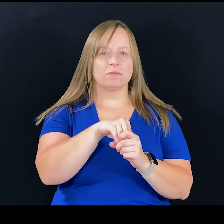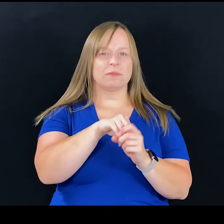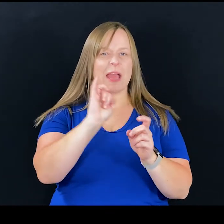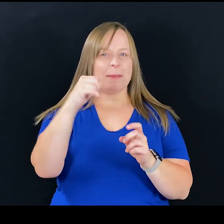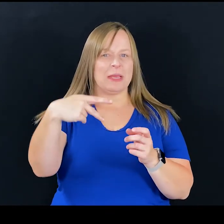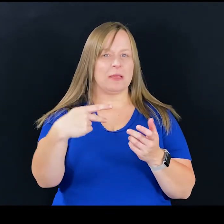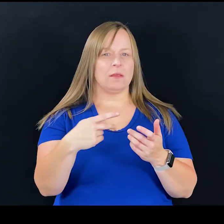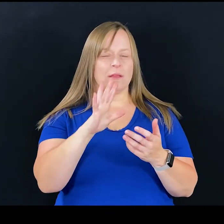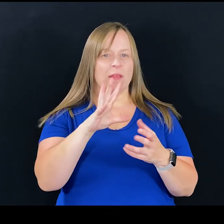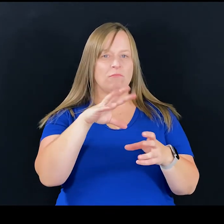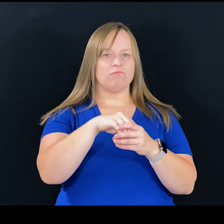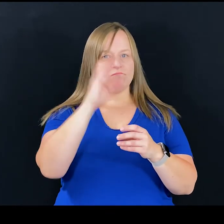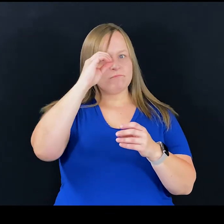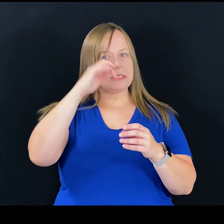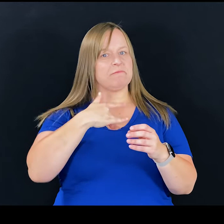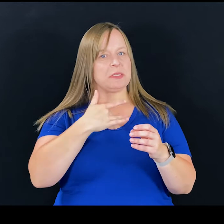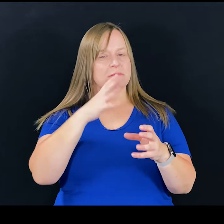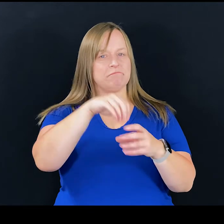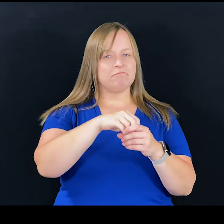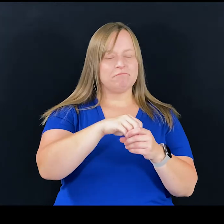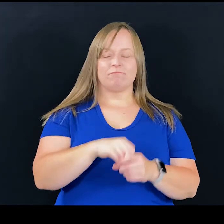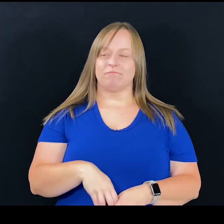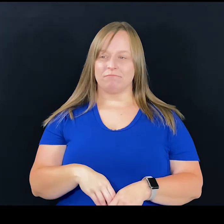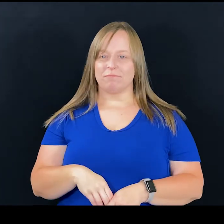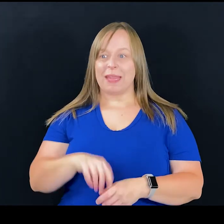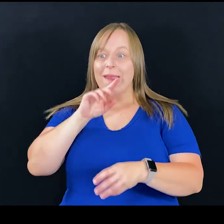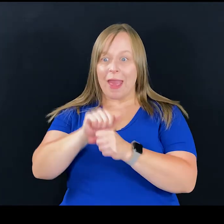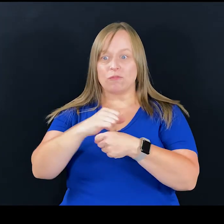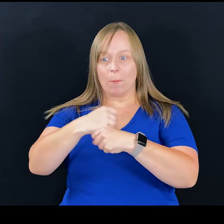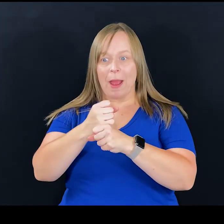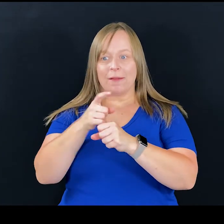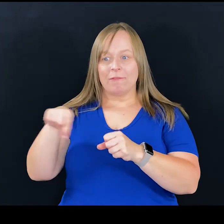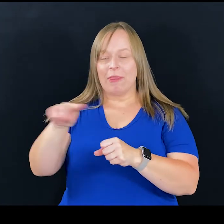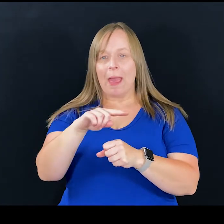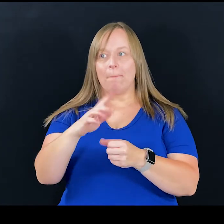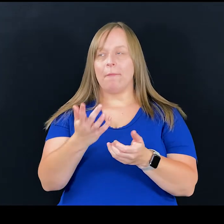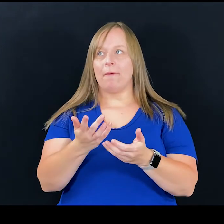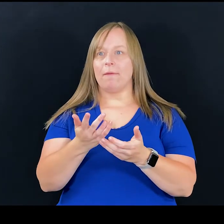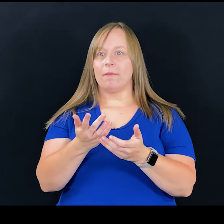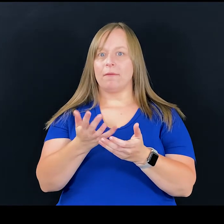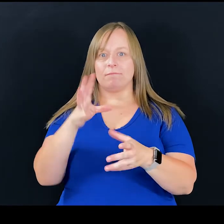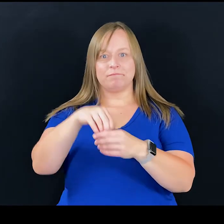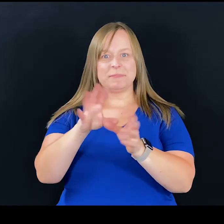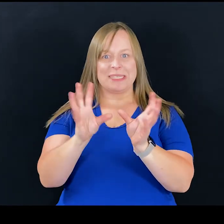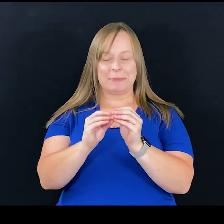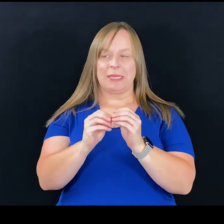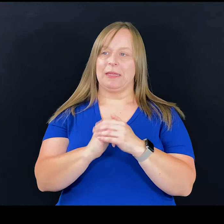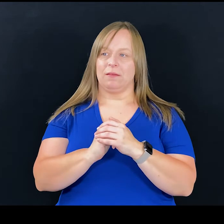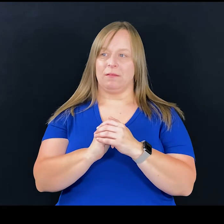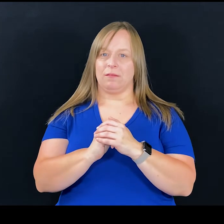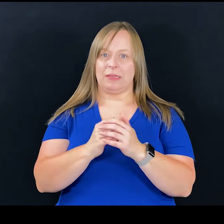voice in their IEP. It's their voice in the process. The actual product of them being at